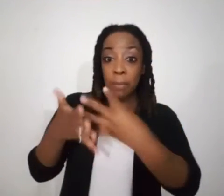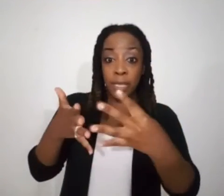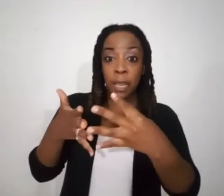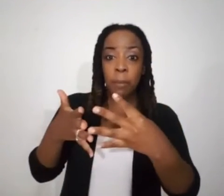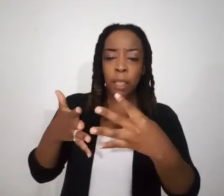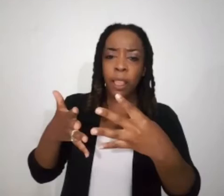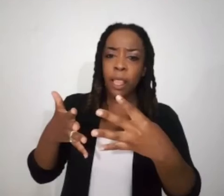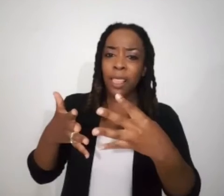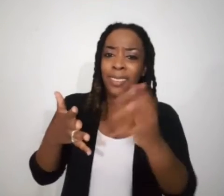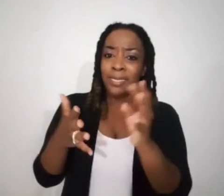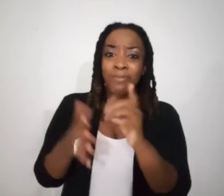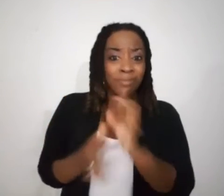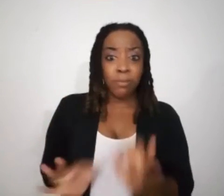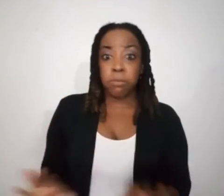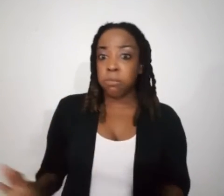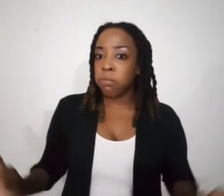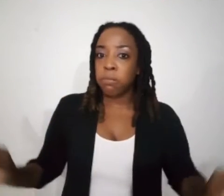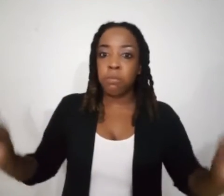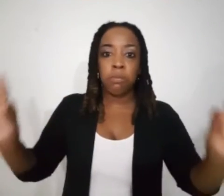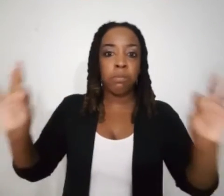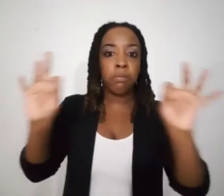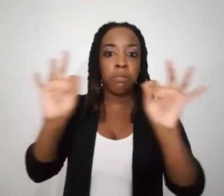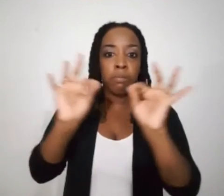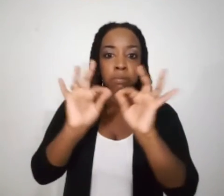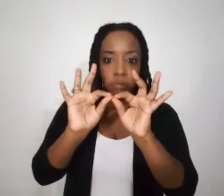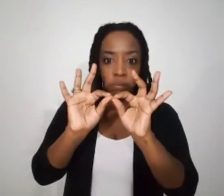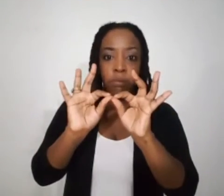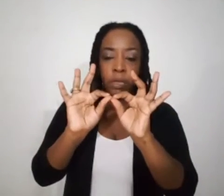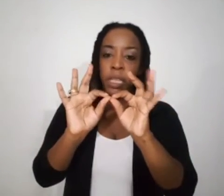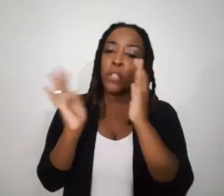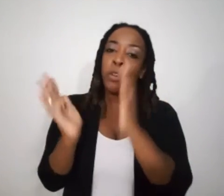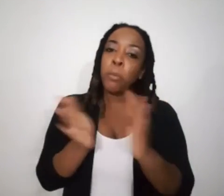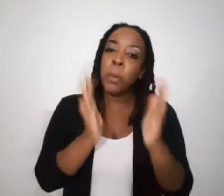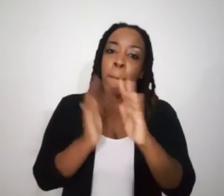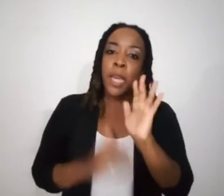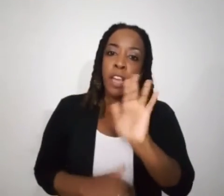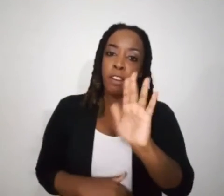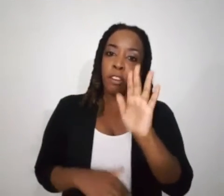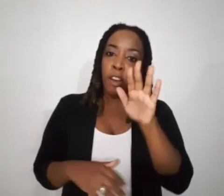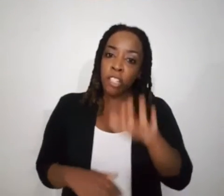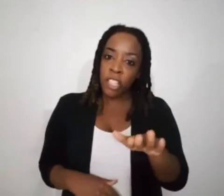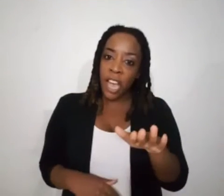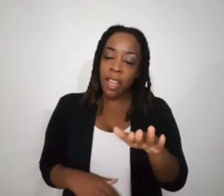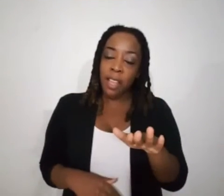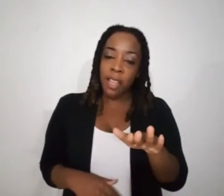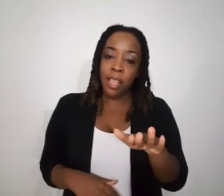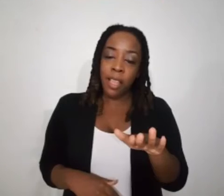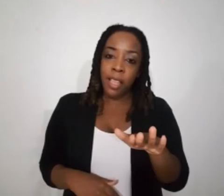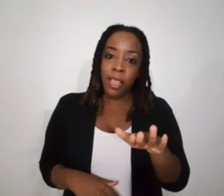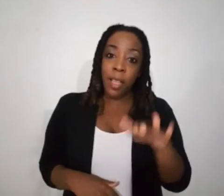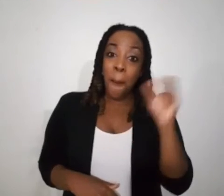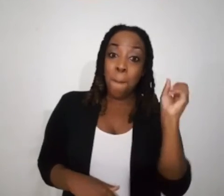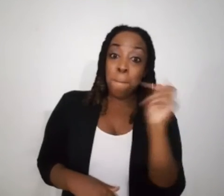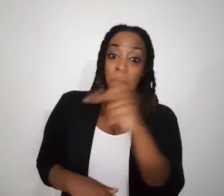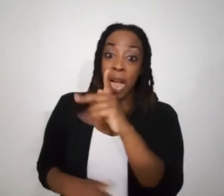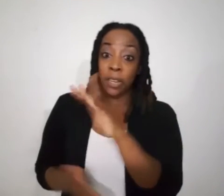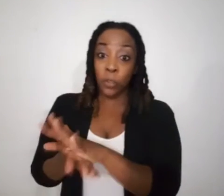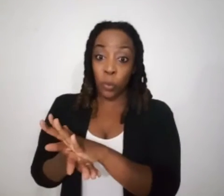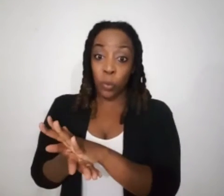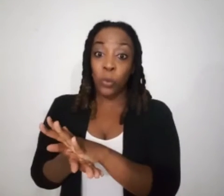really important for preparing your child to go back into this school setting,